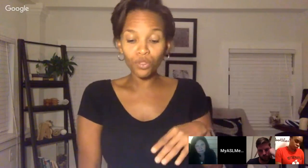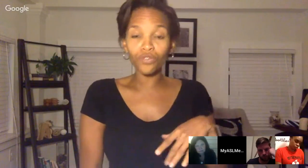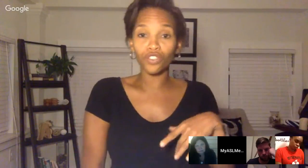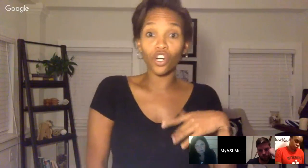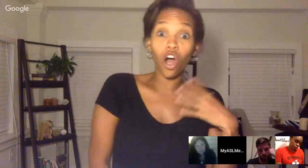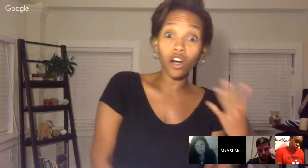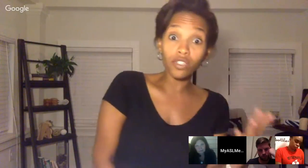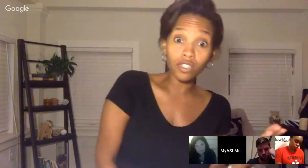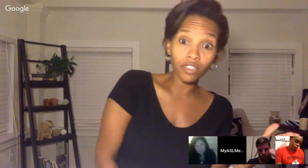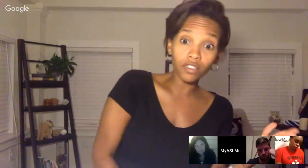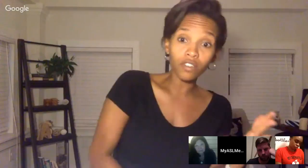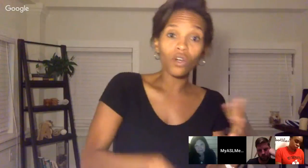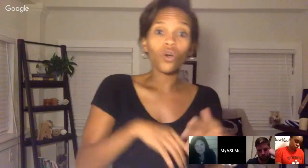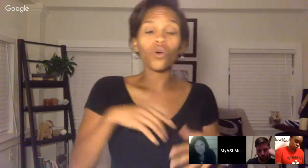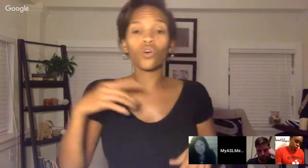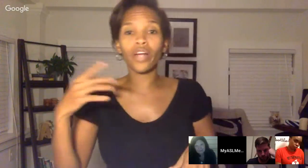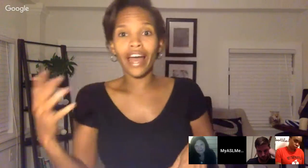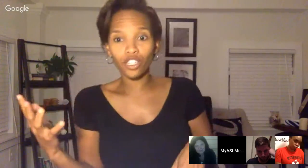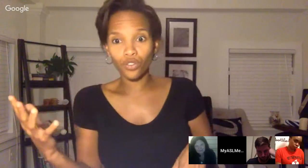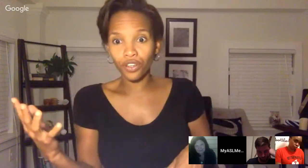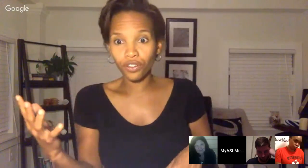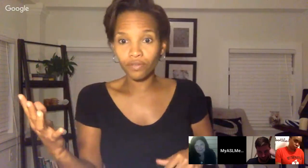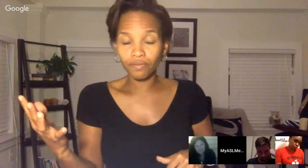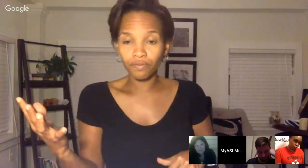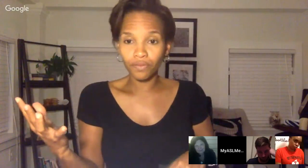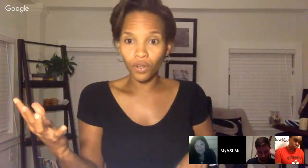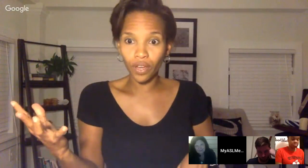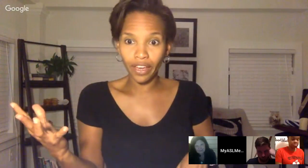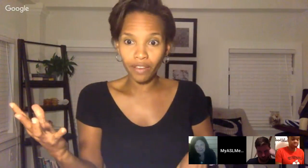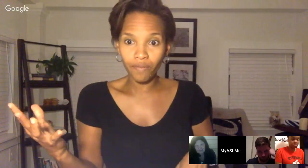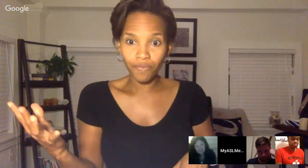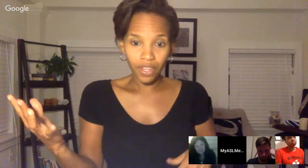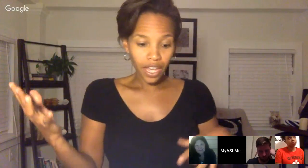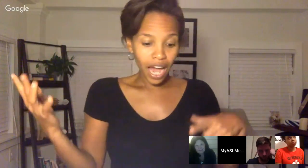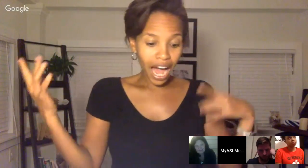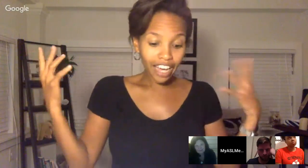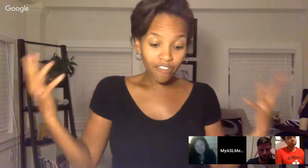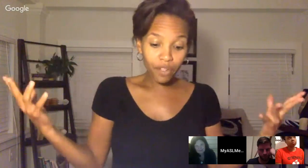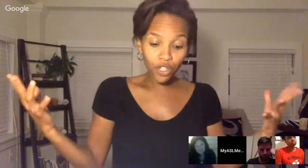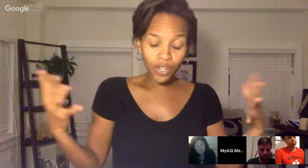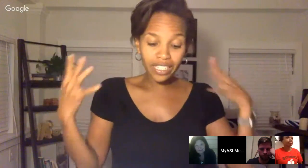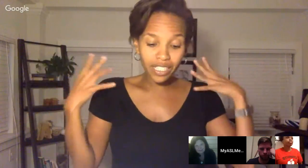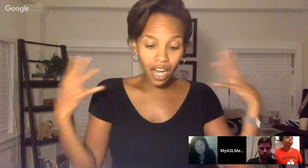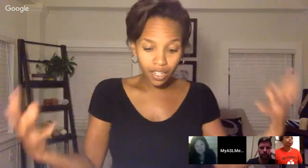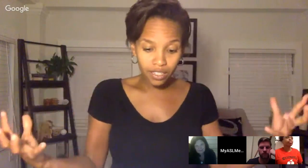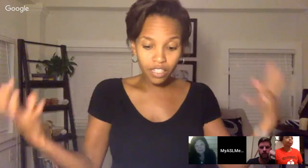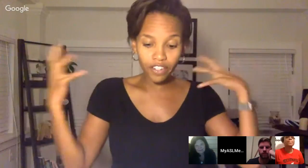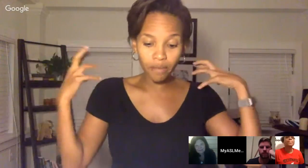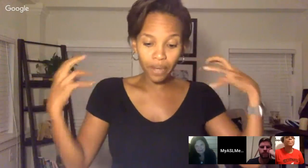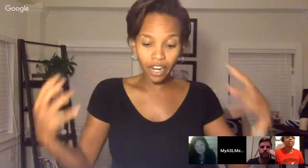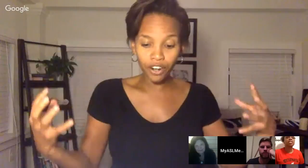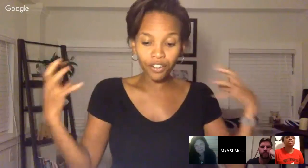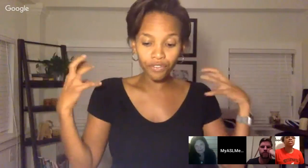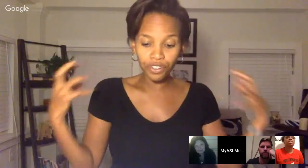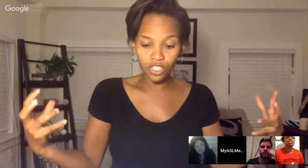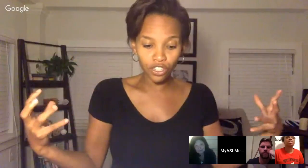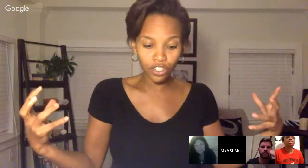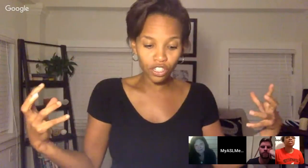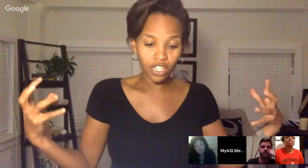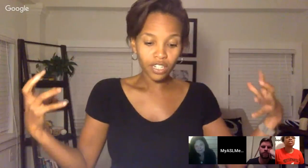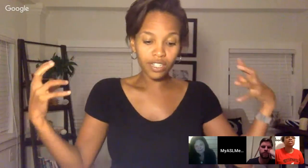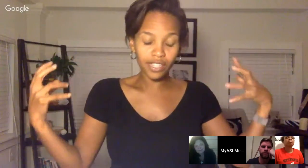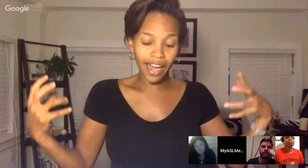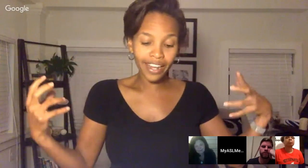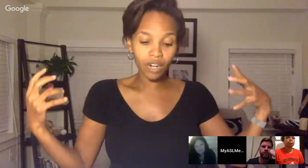to move to Austin or Asheville, okay? I've been doing tons of comparative